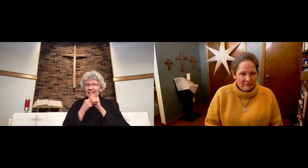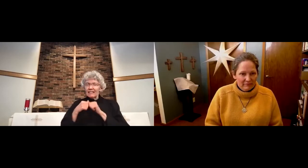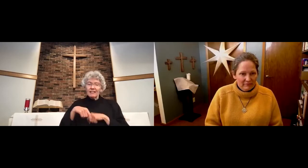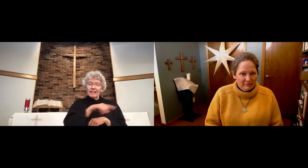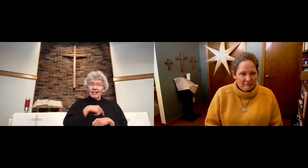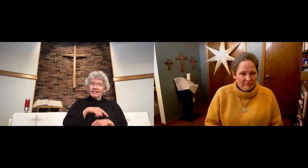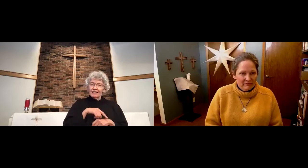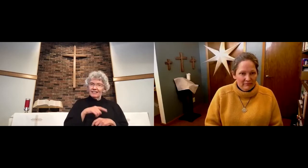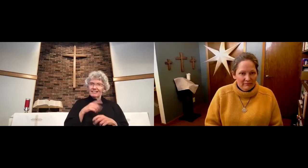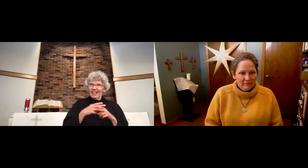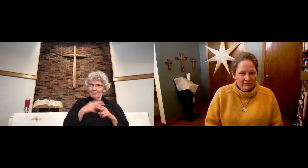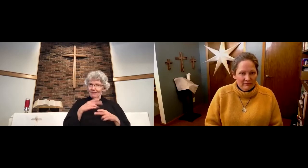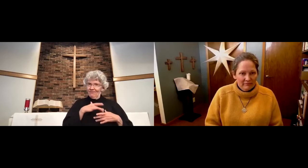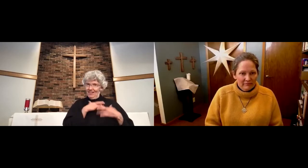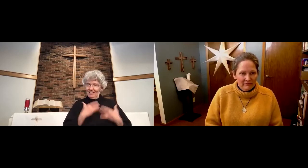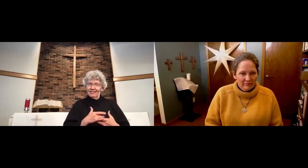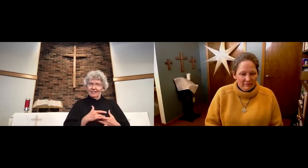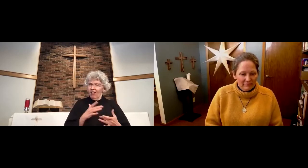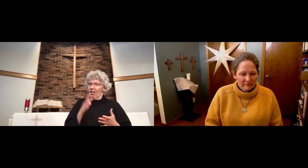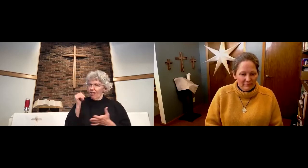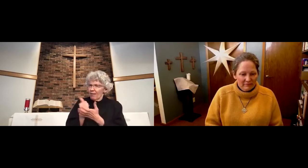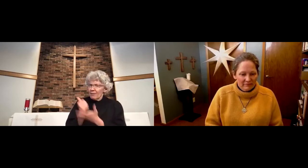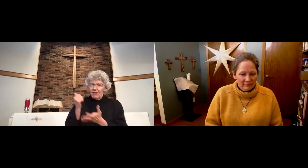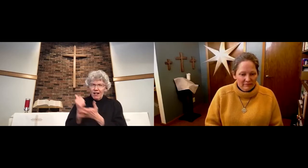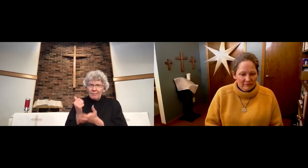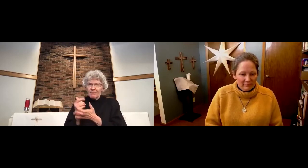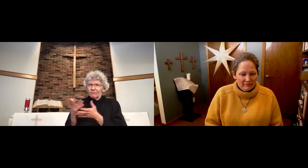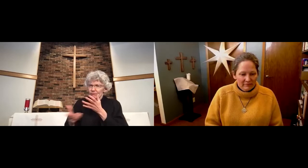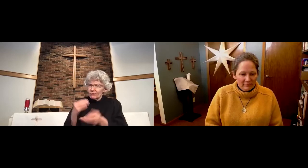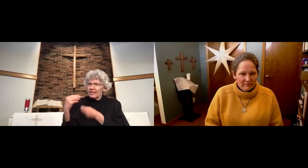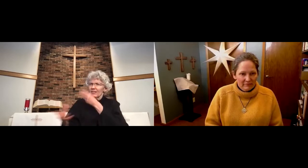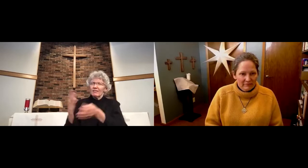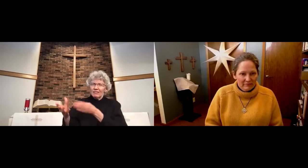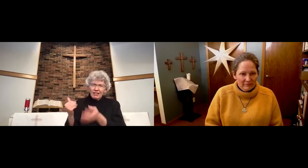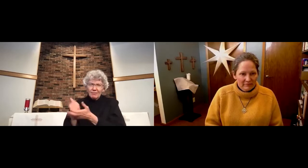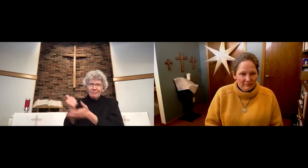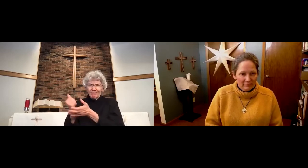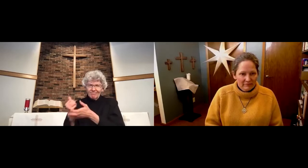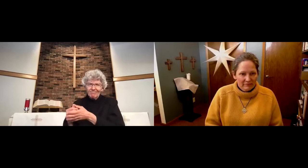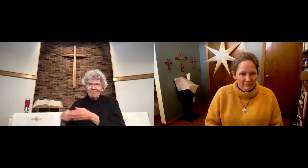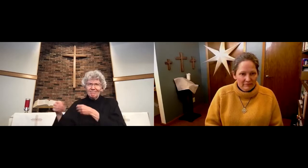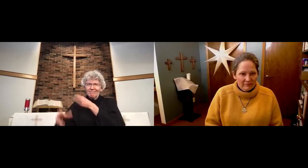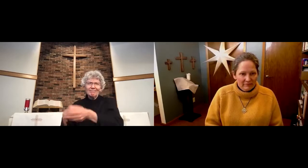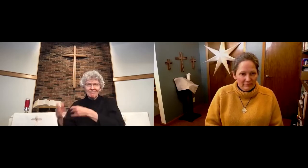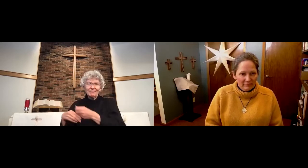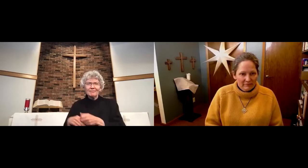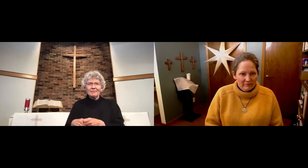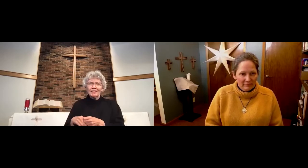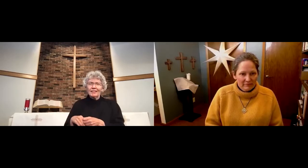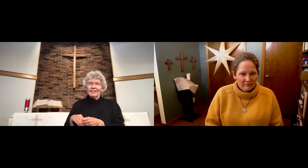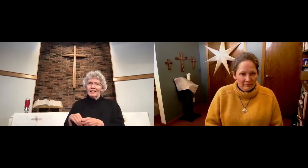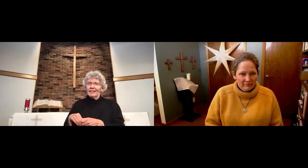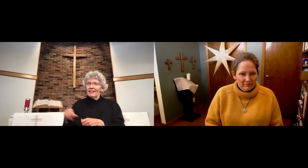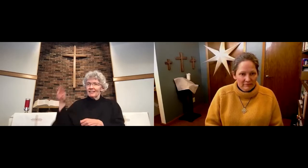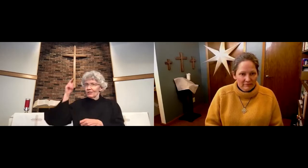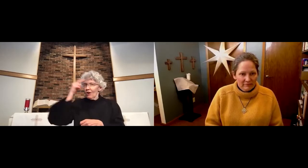but we know that they loved and cared for Christians who were suffering. And because of their love and care for others, they